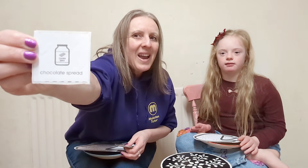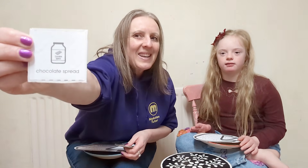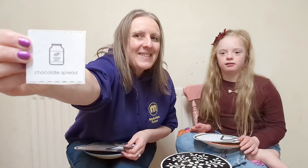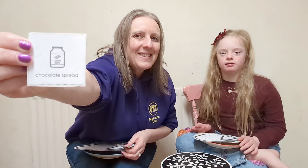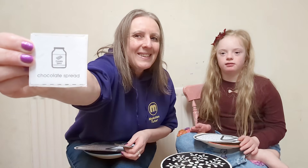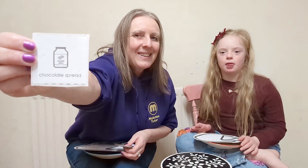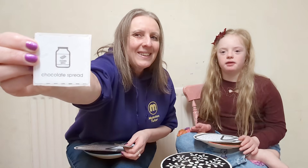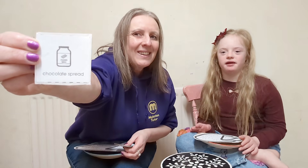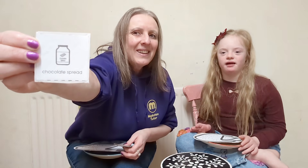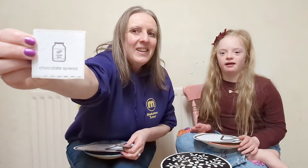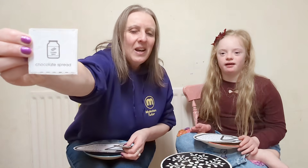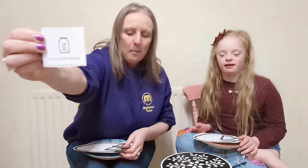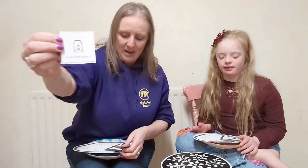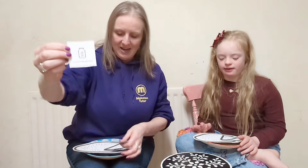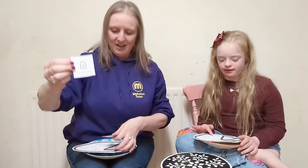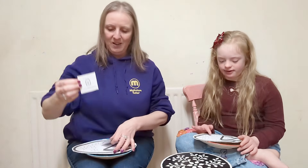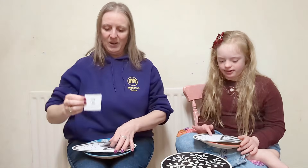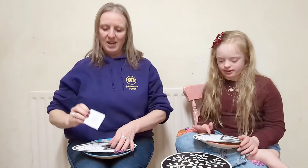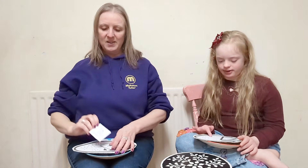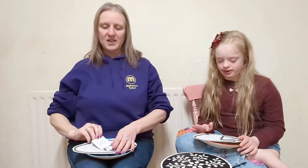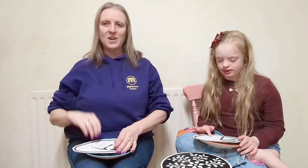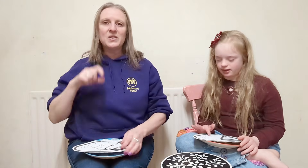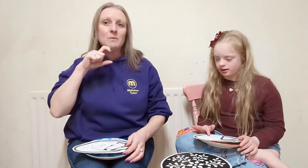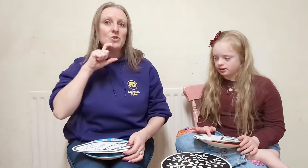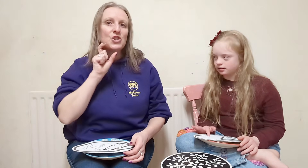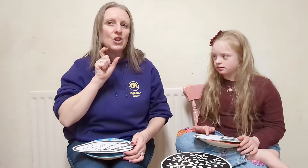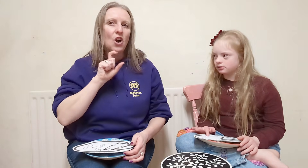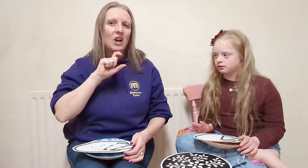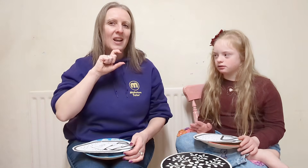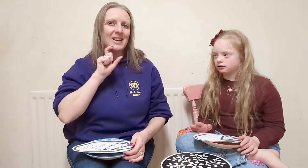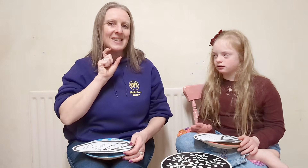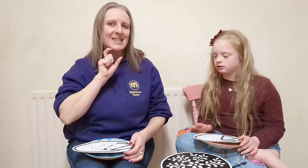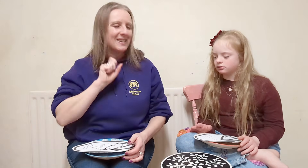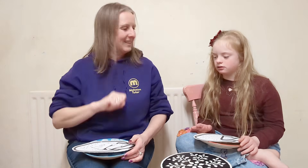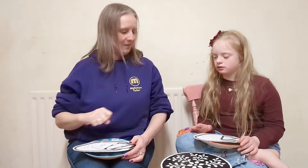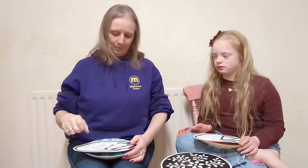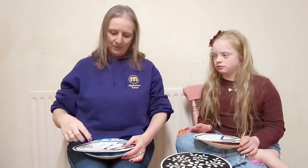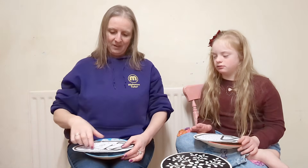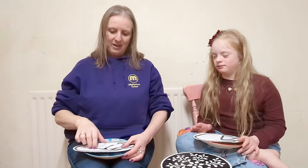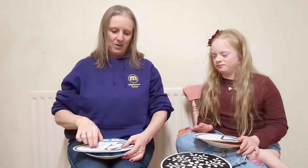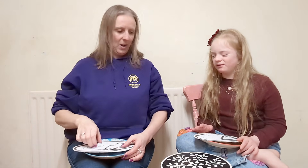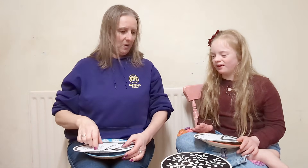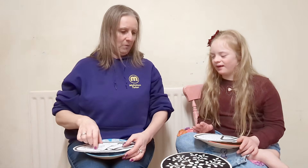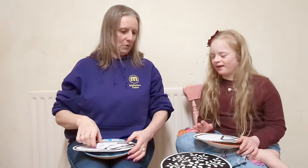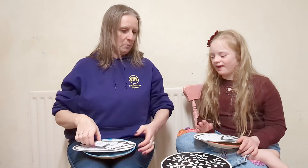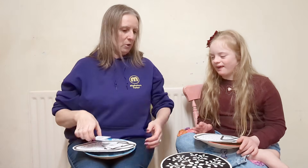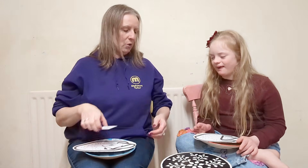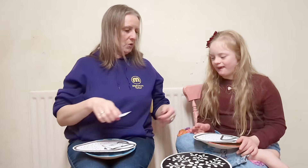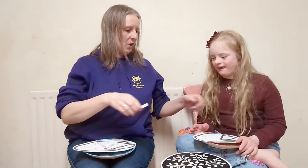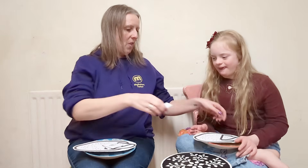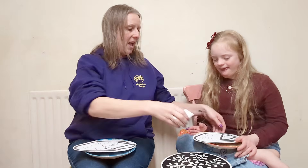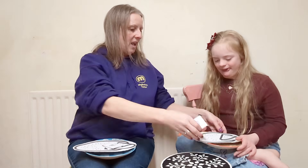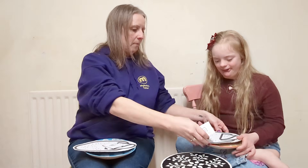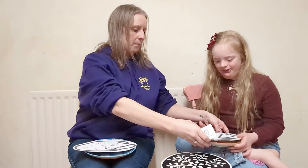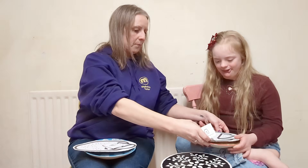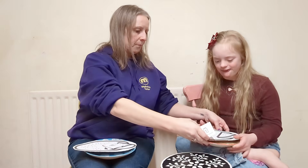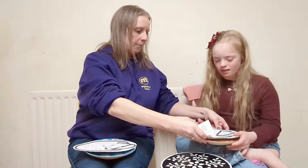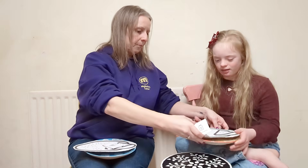spread. Yummy. Yummy. Okay, so some chocolate. There you go. Do you want to put yours on there?